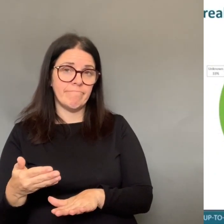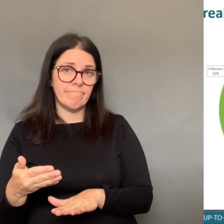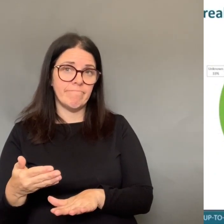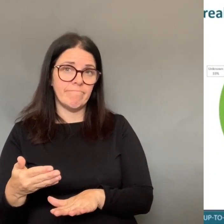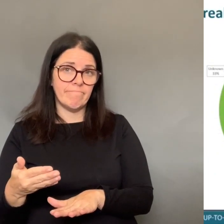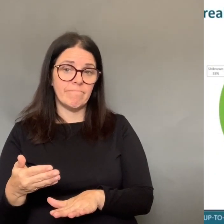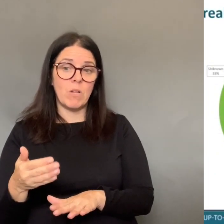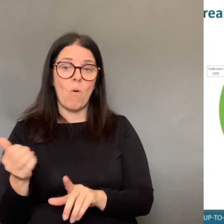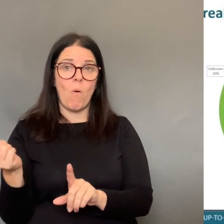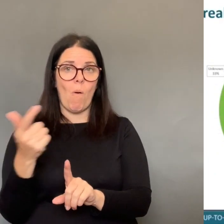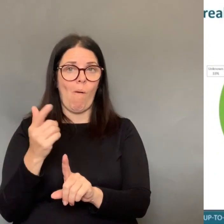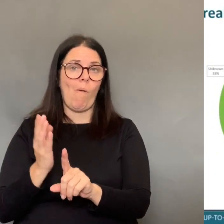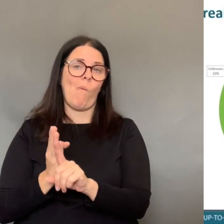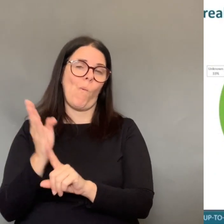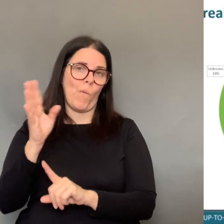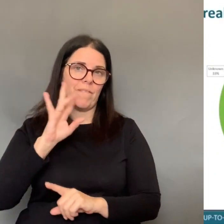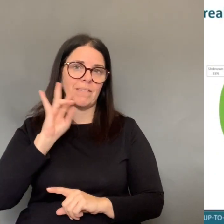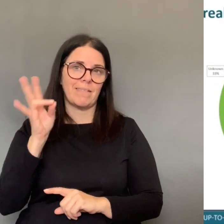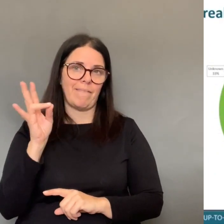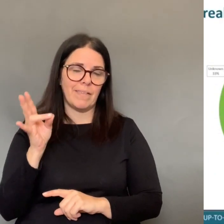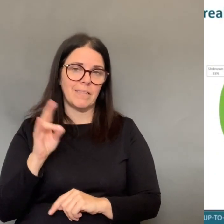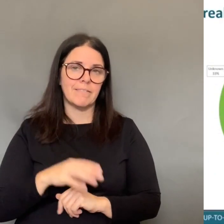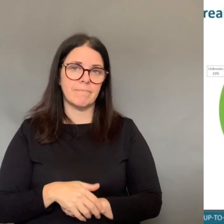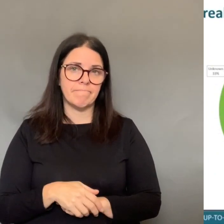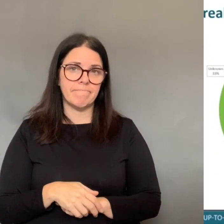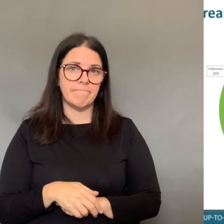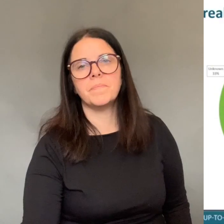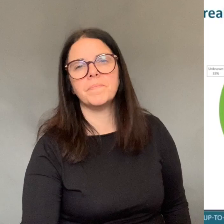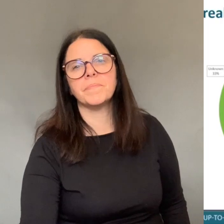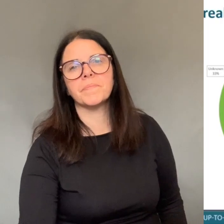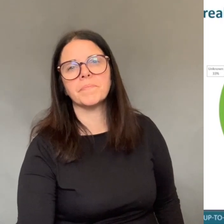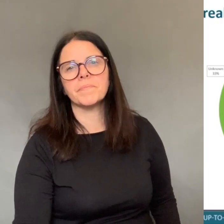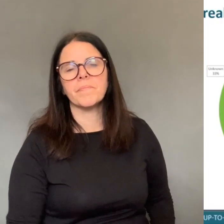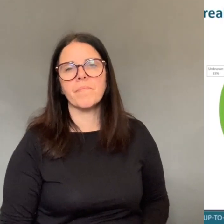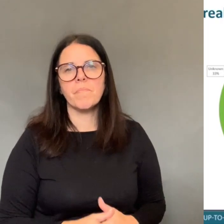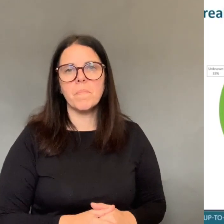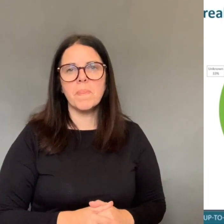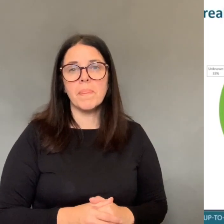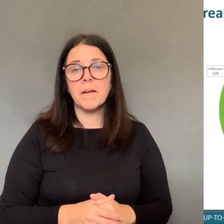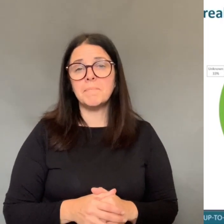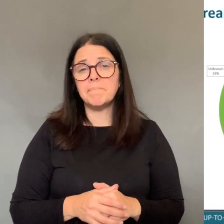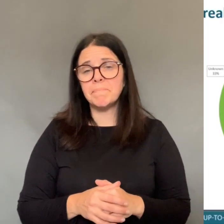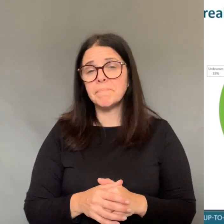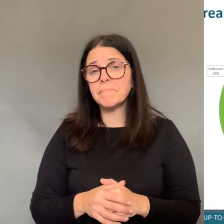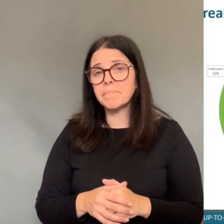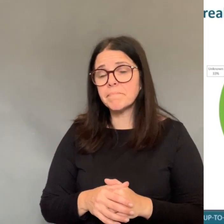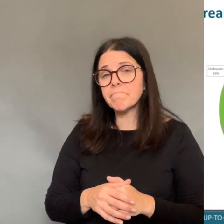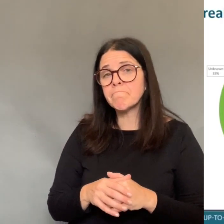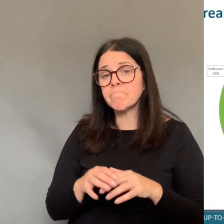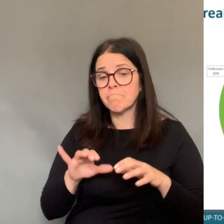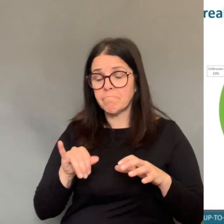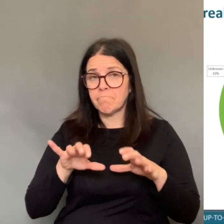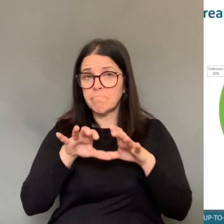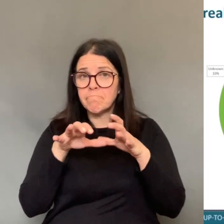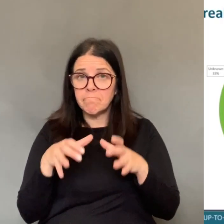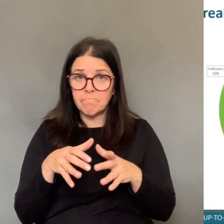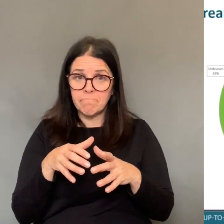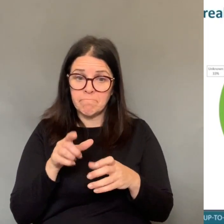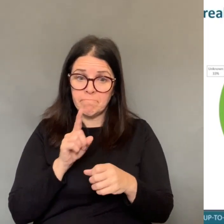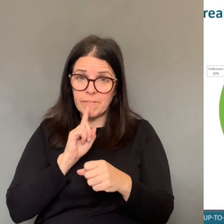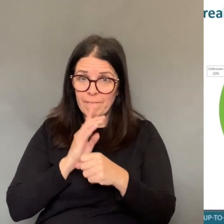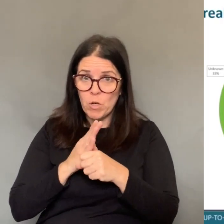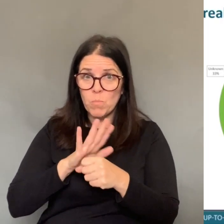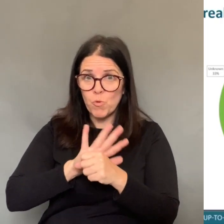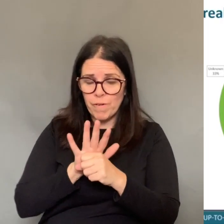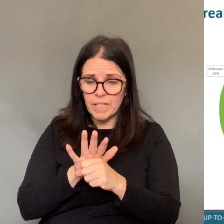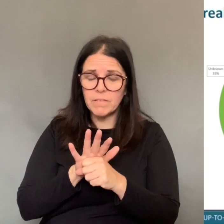Looking further at the breakdown of deaths in our community, because that's another question that people asked us, and we look at it,